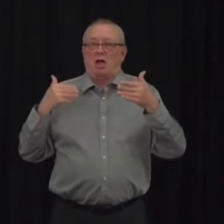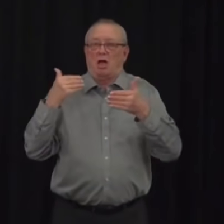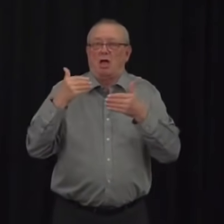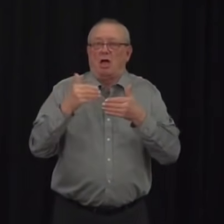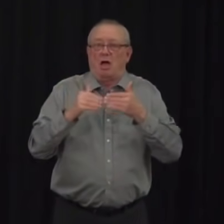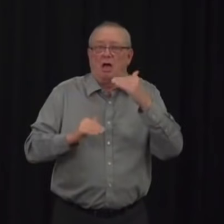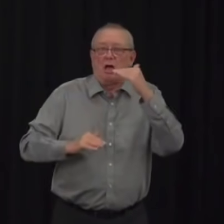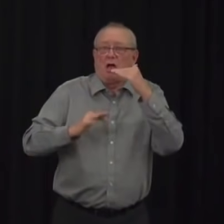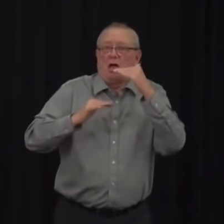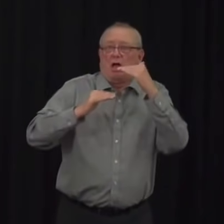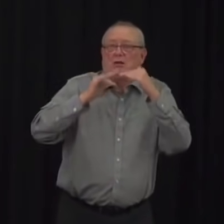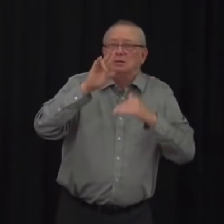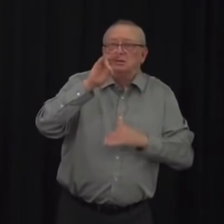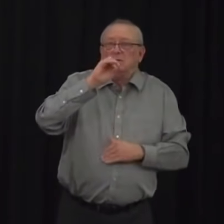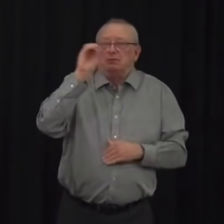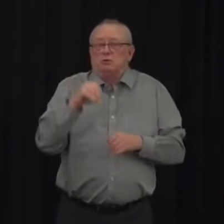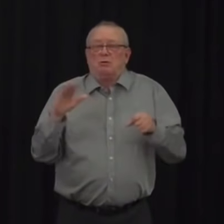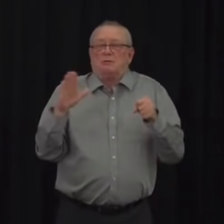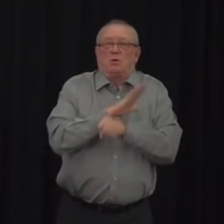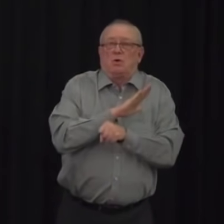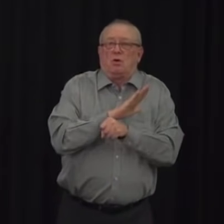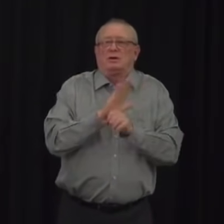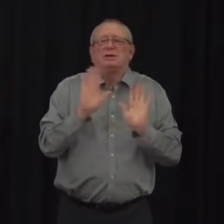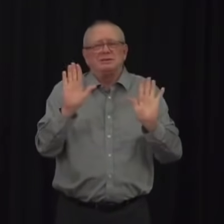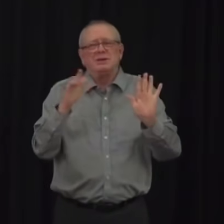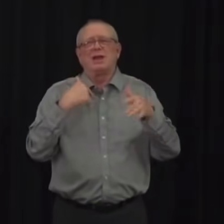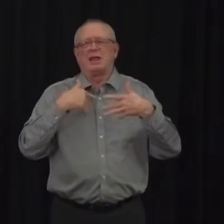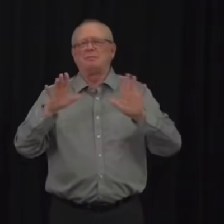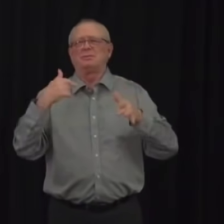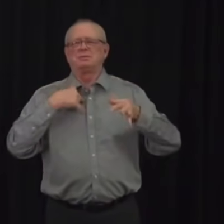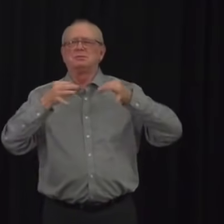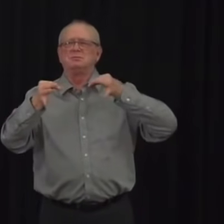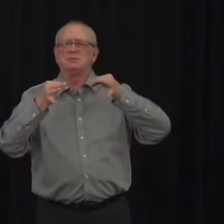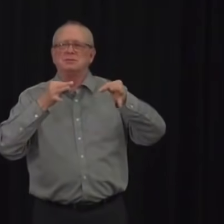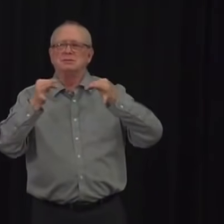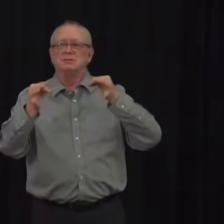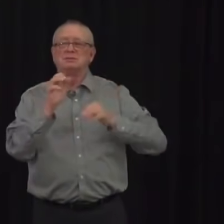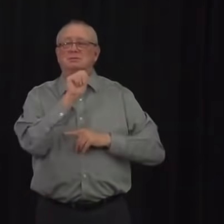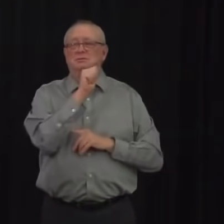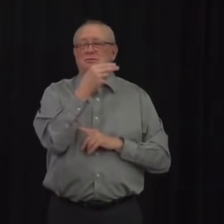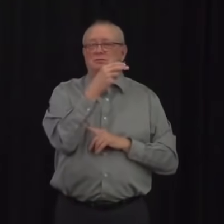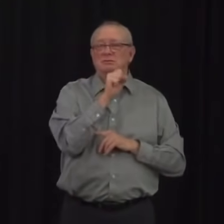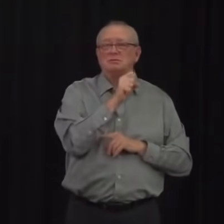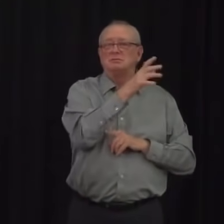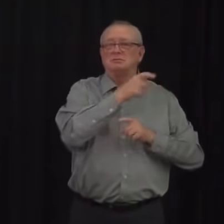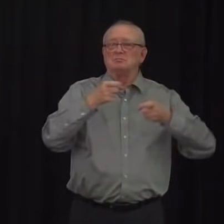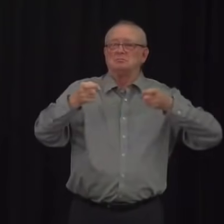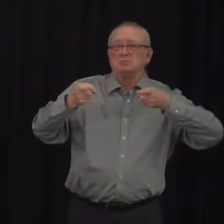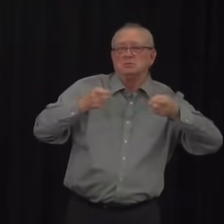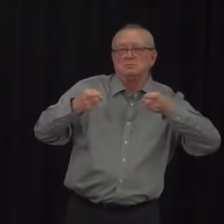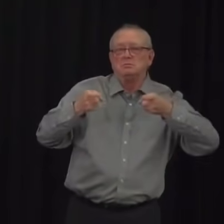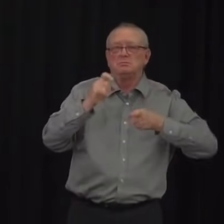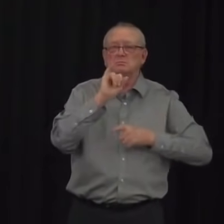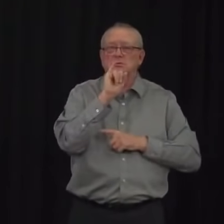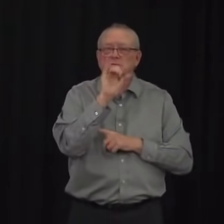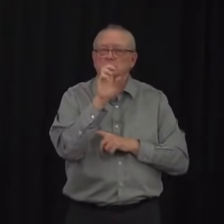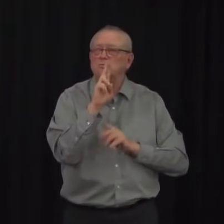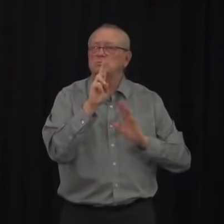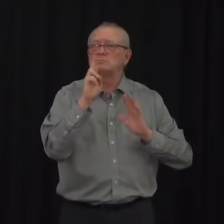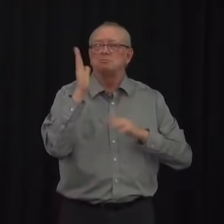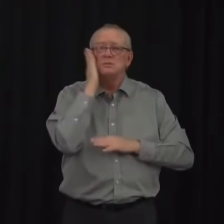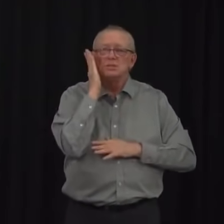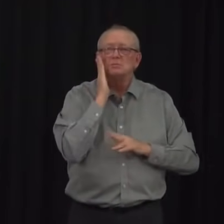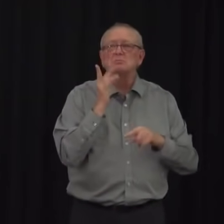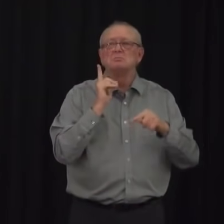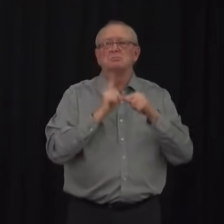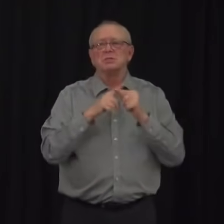threshold. Let me be clear, Alberta Health Services manages ICU beds and staff depending on demand from